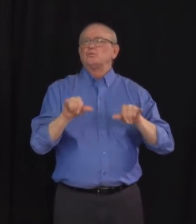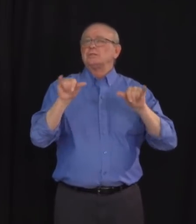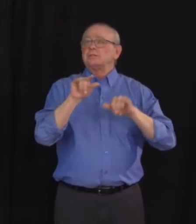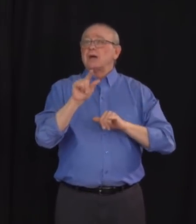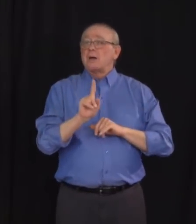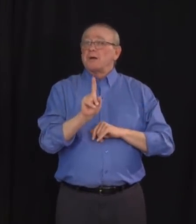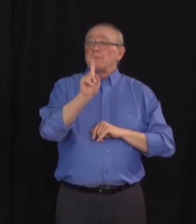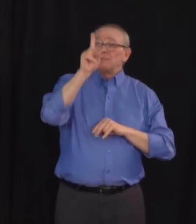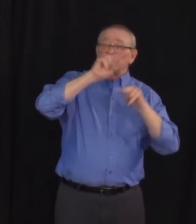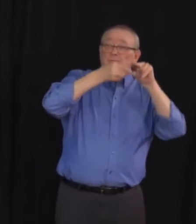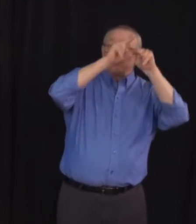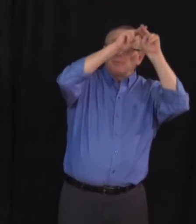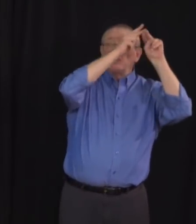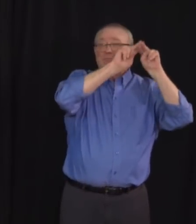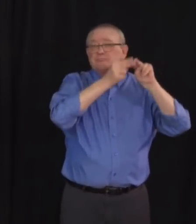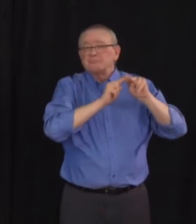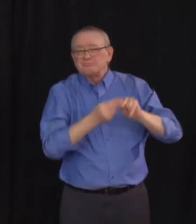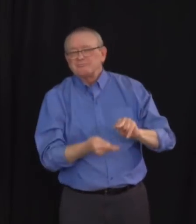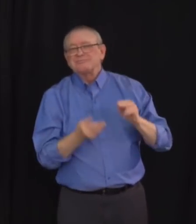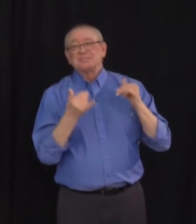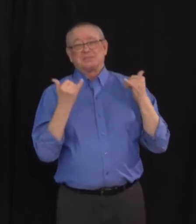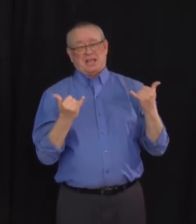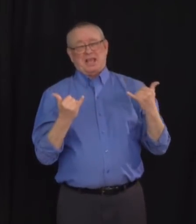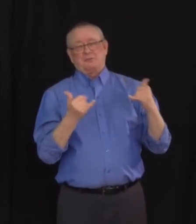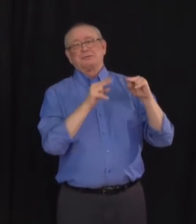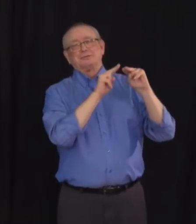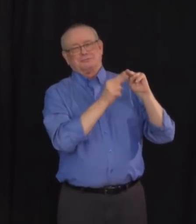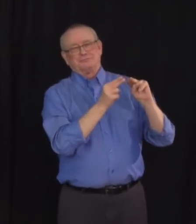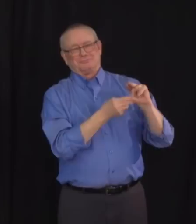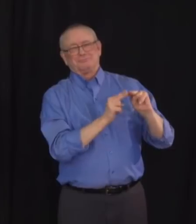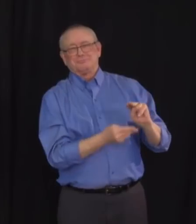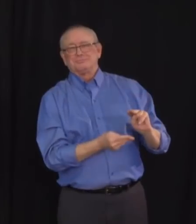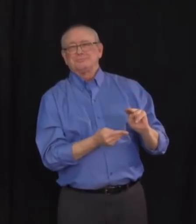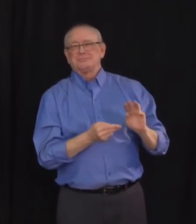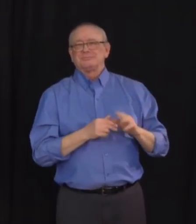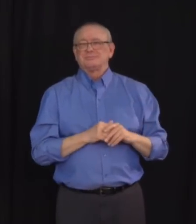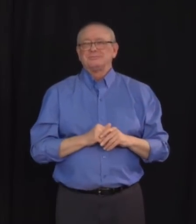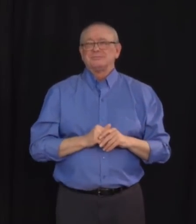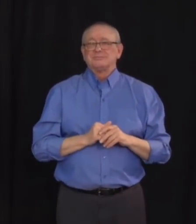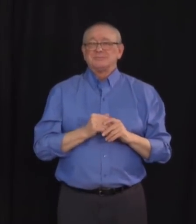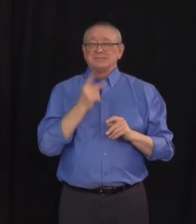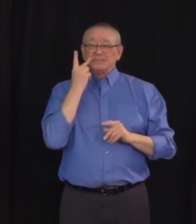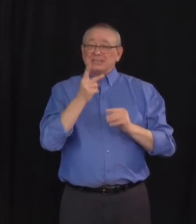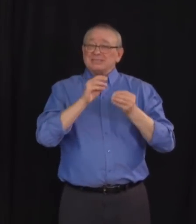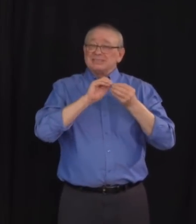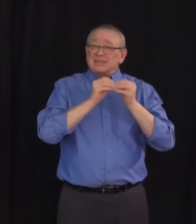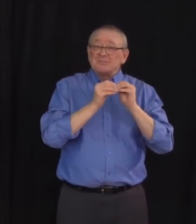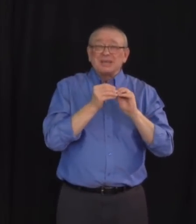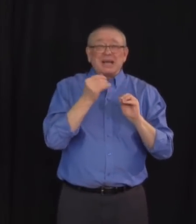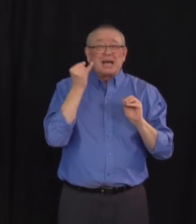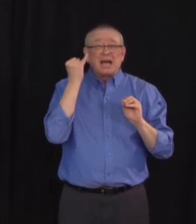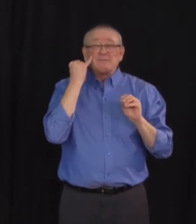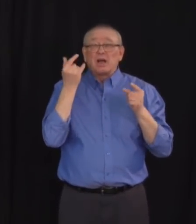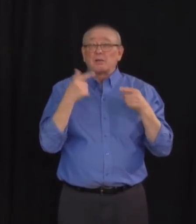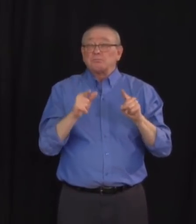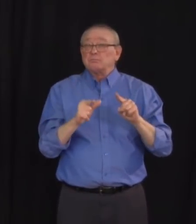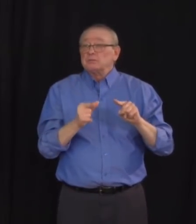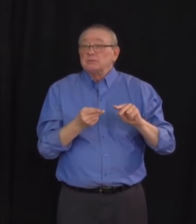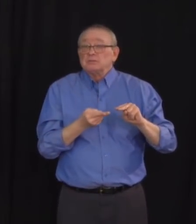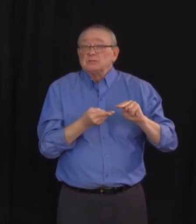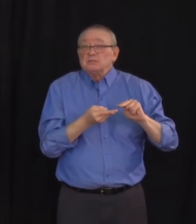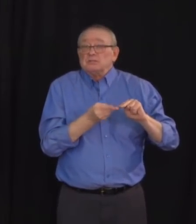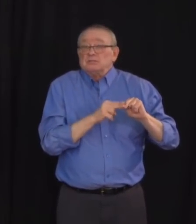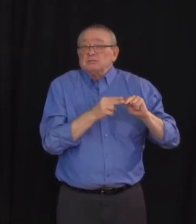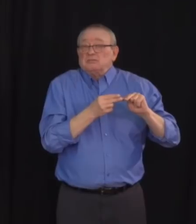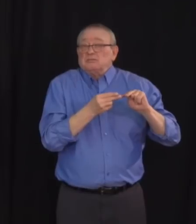encouraging. So when we watch that, if we start to see our cases beginning to rise again, that would obviously be a very